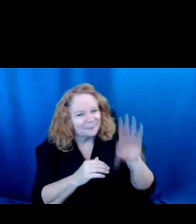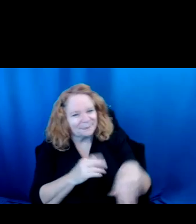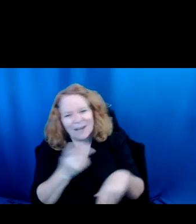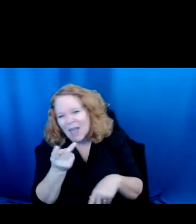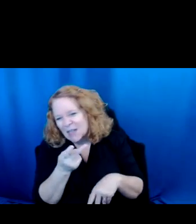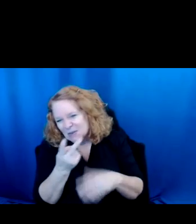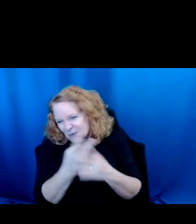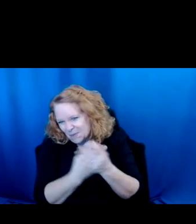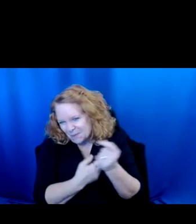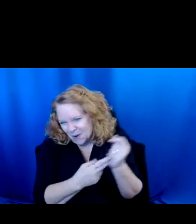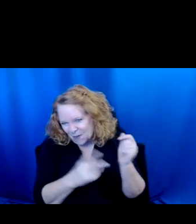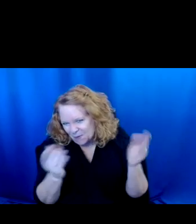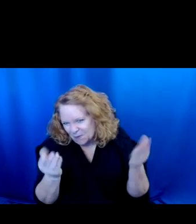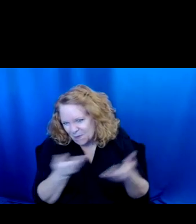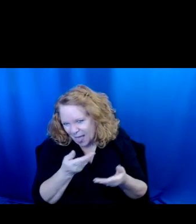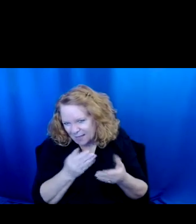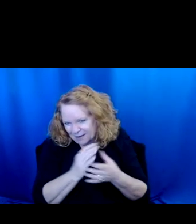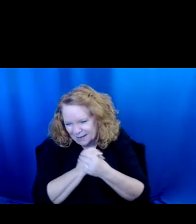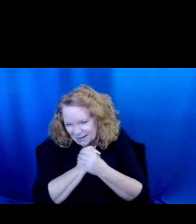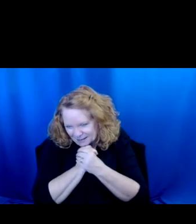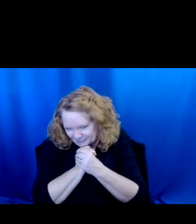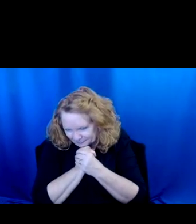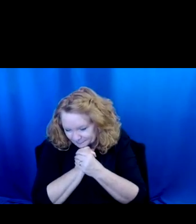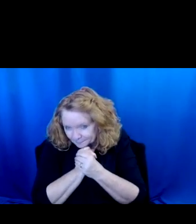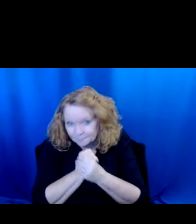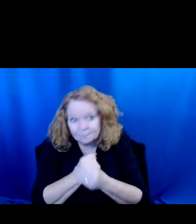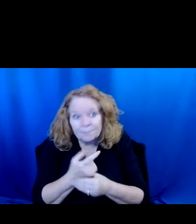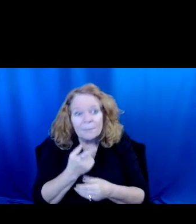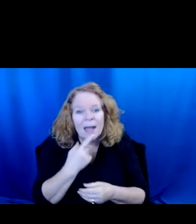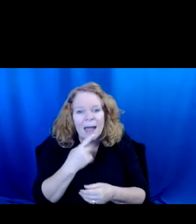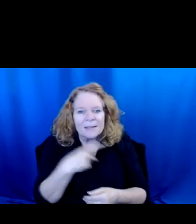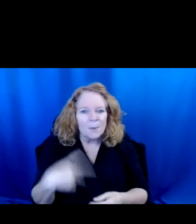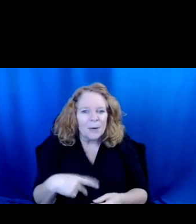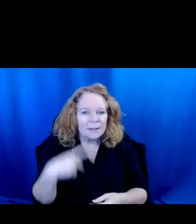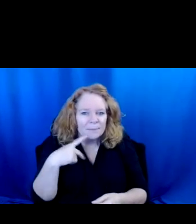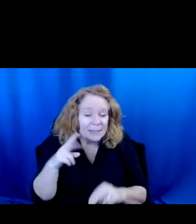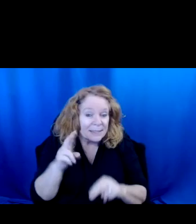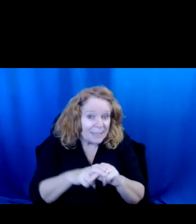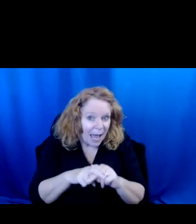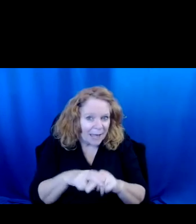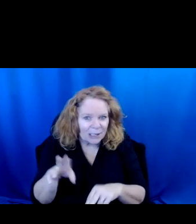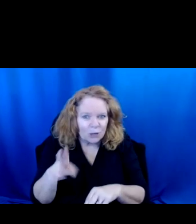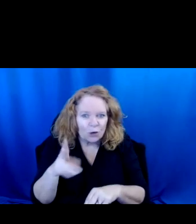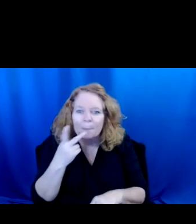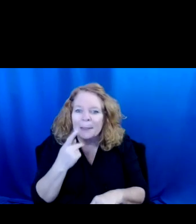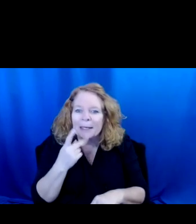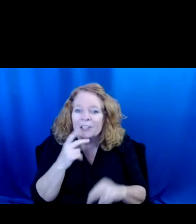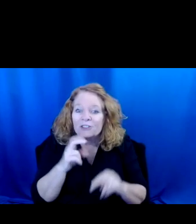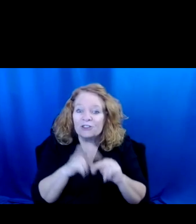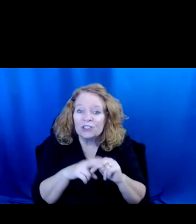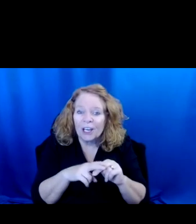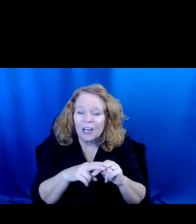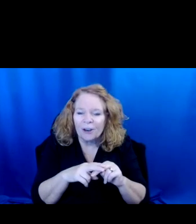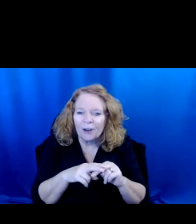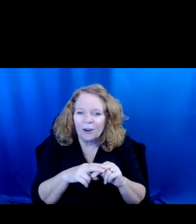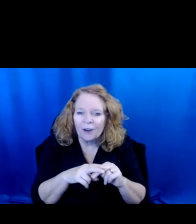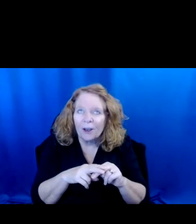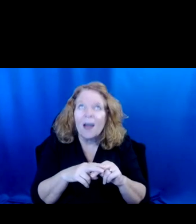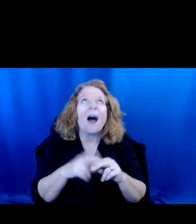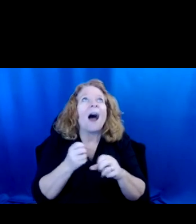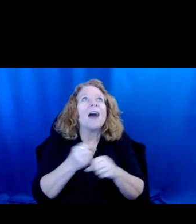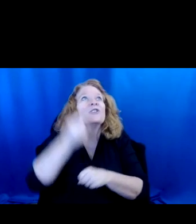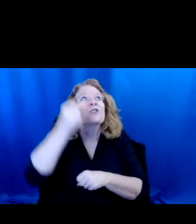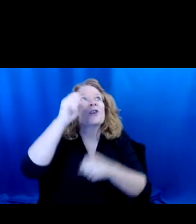said Princess Peggy, as she sat down in her pink chair under her pink sun